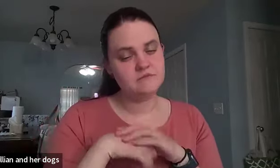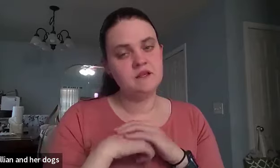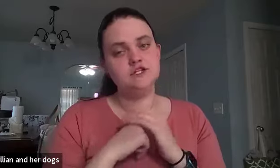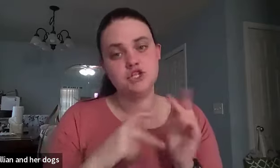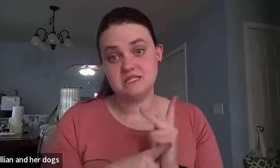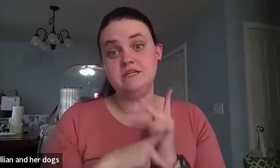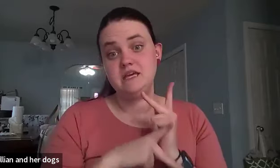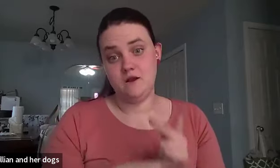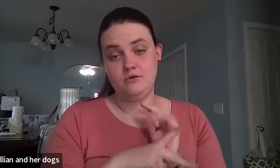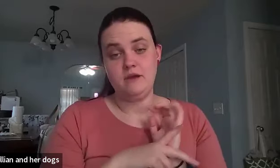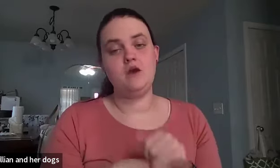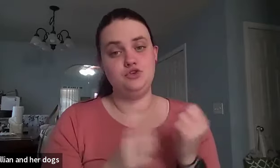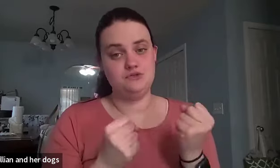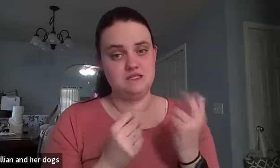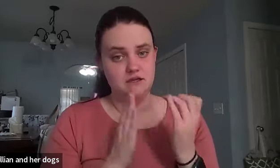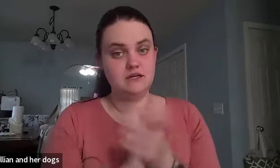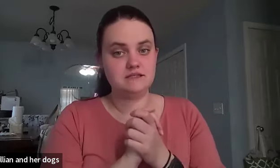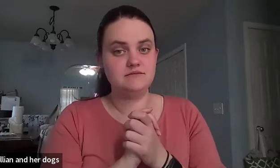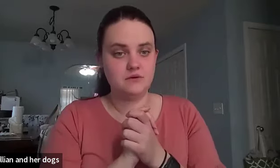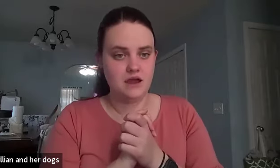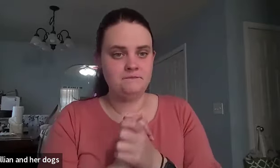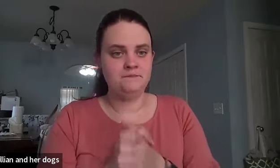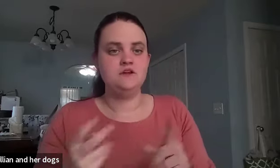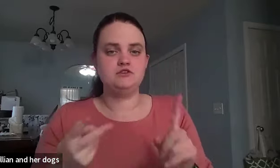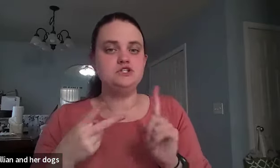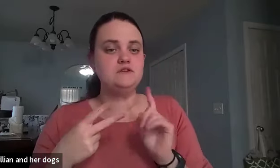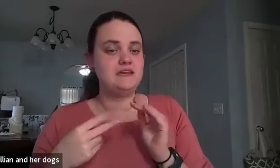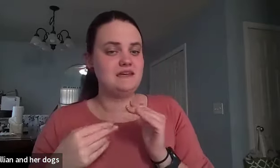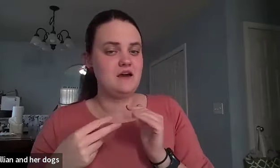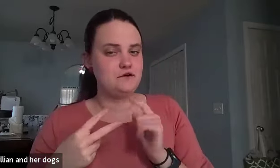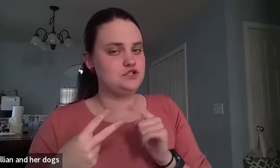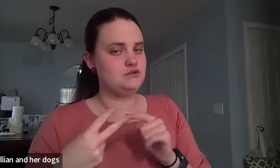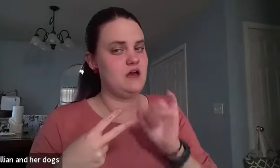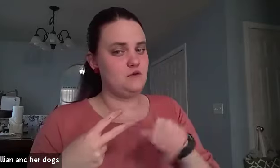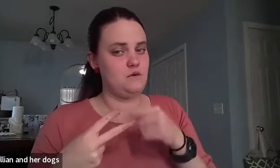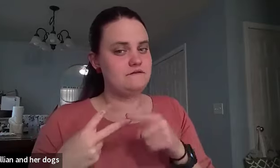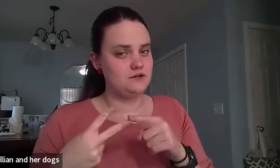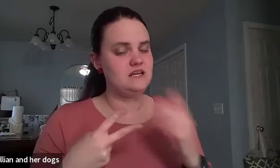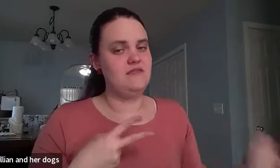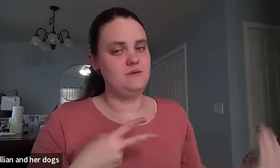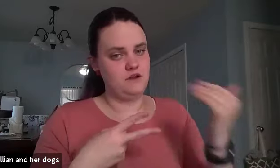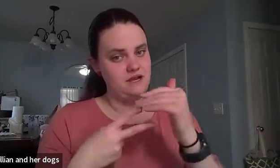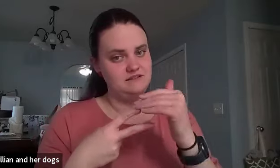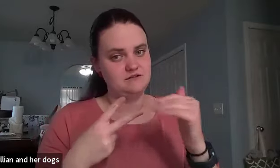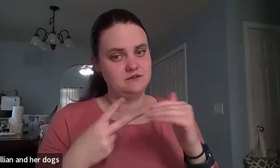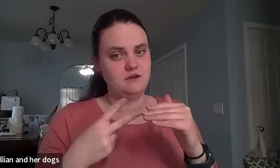to, just to be careful about how you sign it. Okay. So I'm gonna show you the other one first, and then we'll come back to this one.